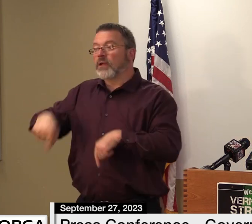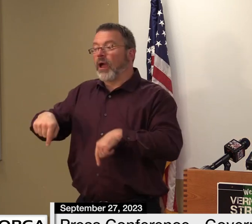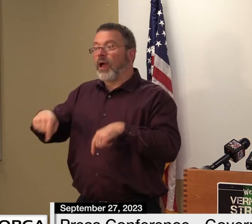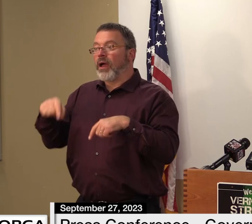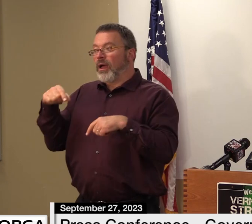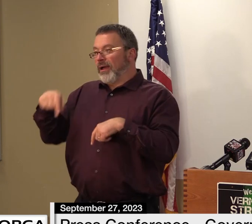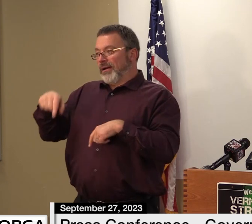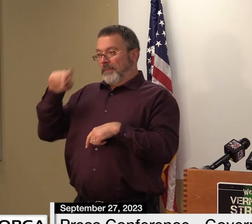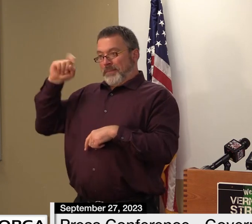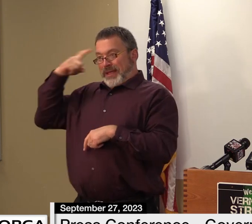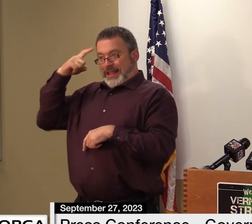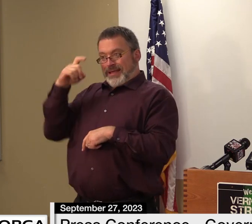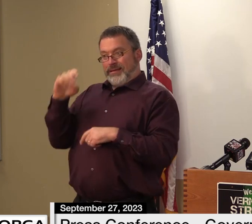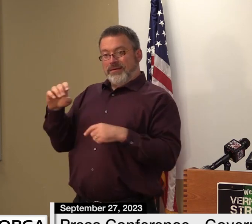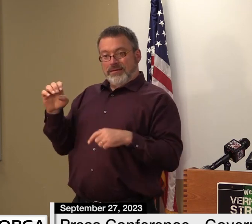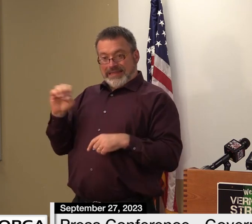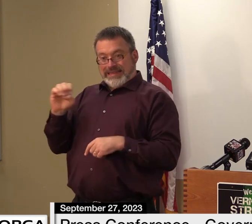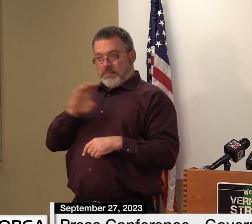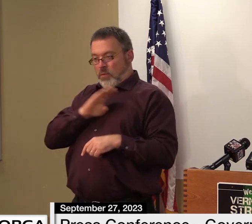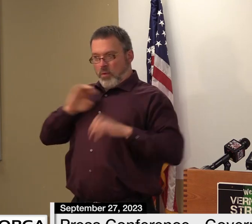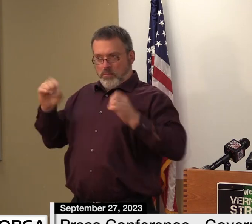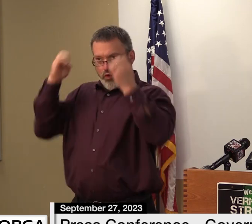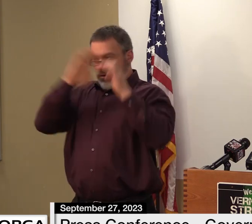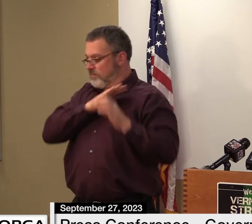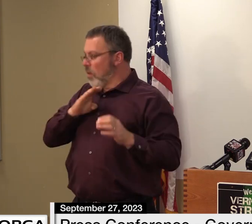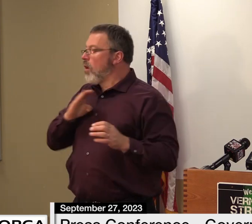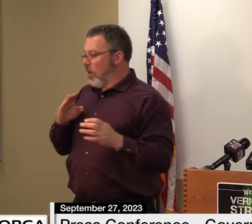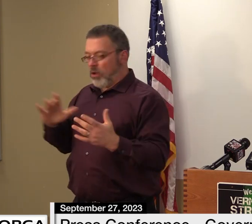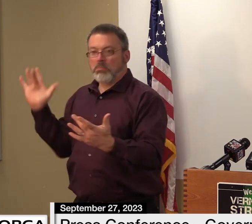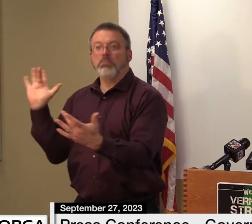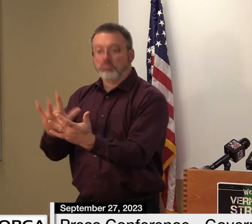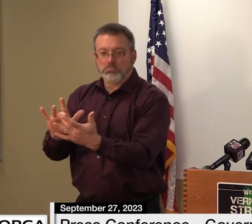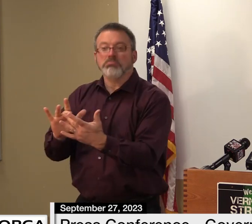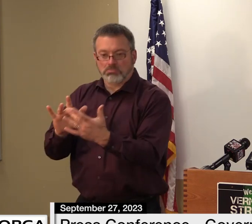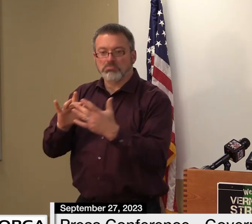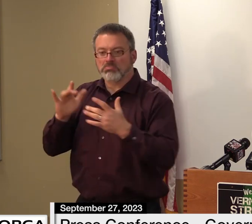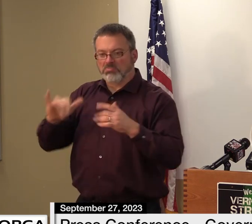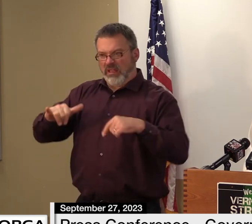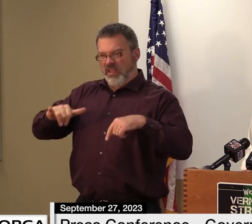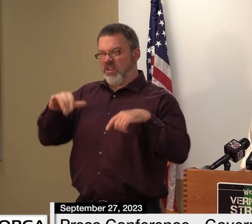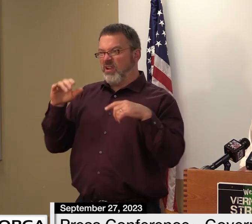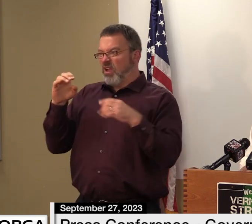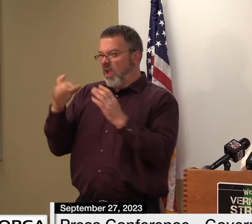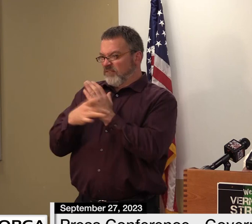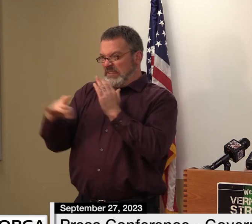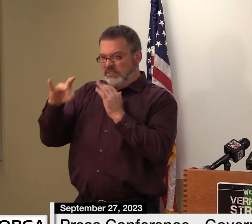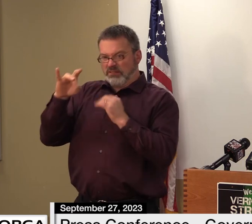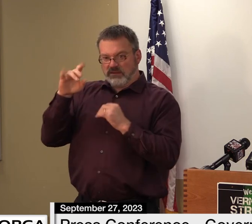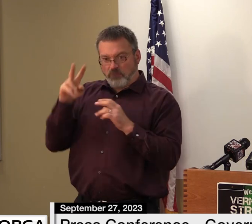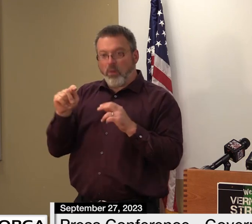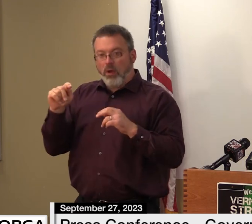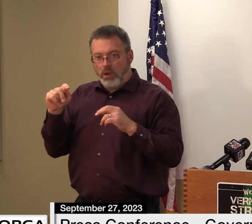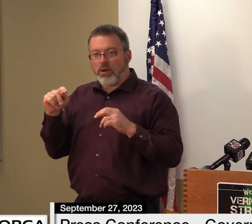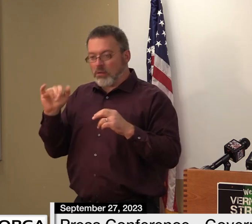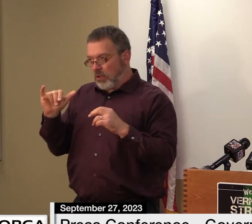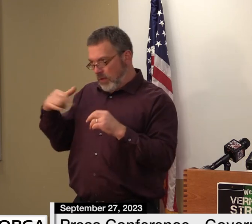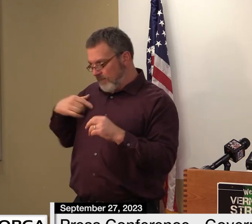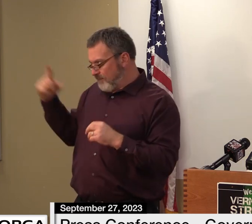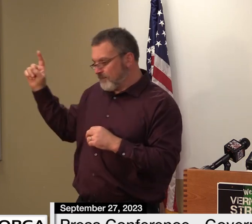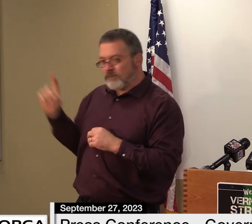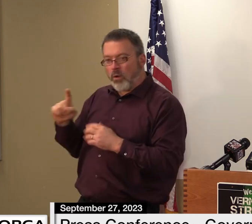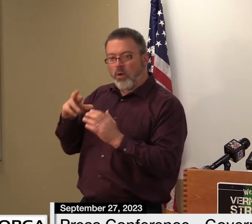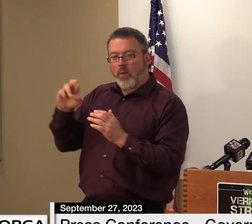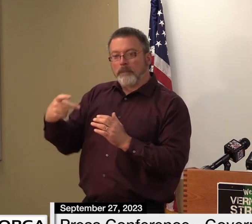oversee. Peter Walk from Efficiency Vermont is here with us today to go over some of the programs they're operating right now to